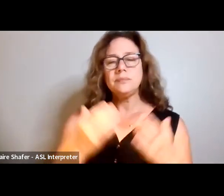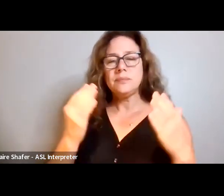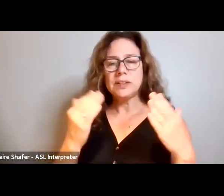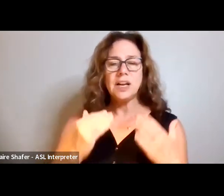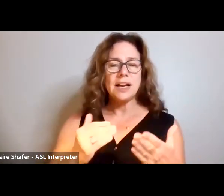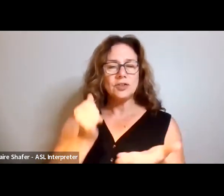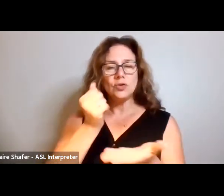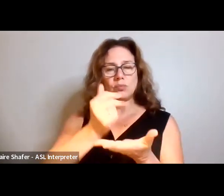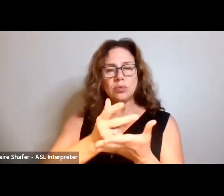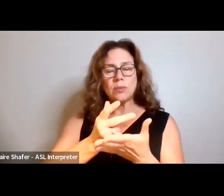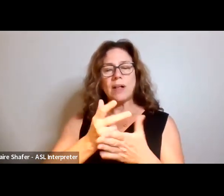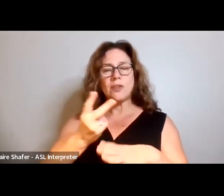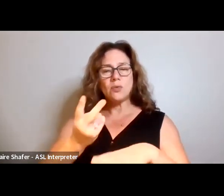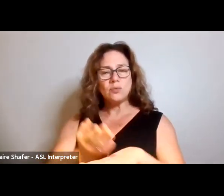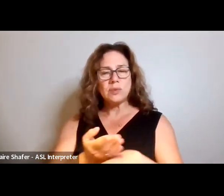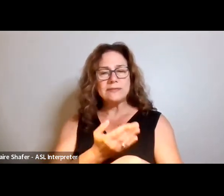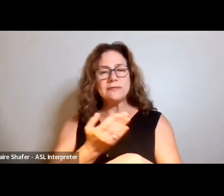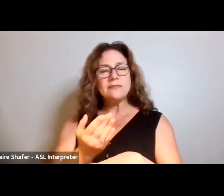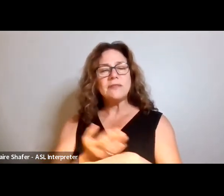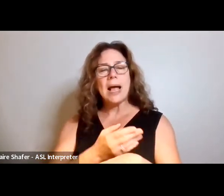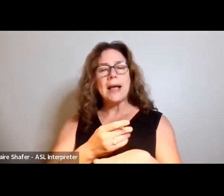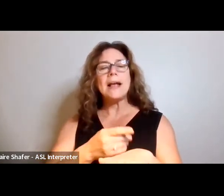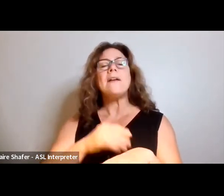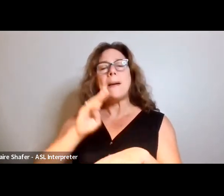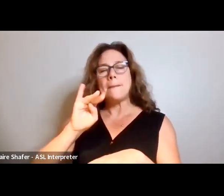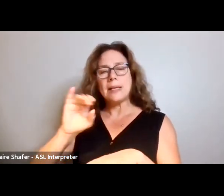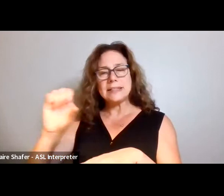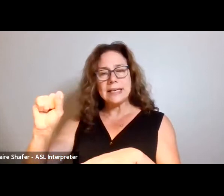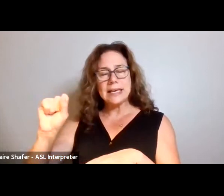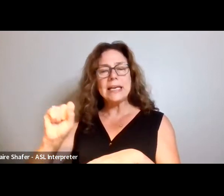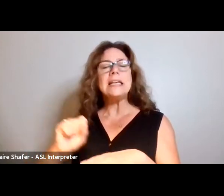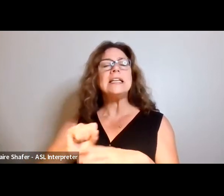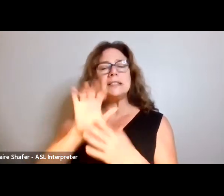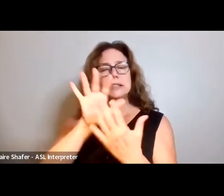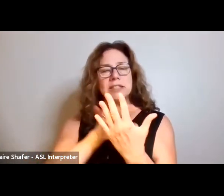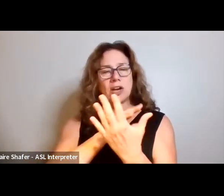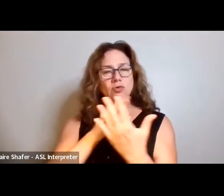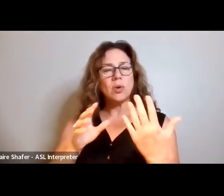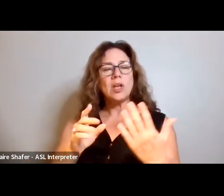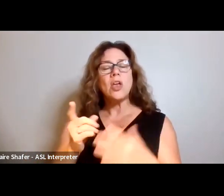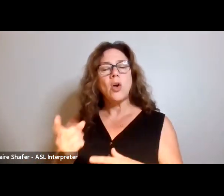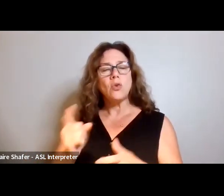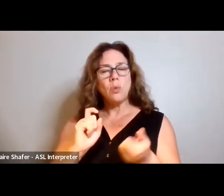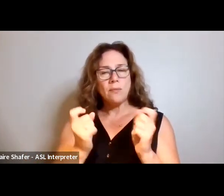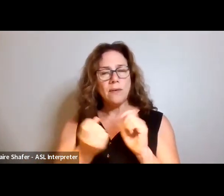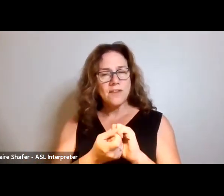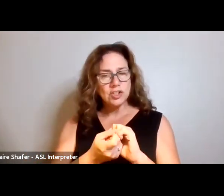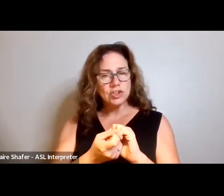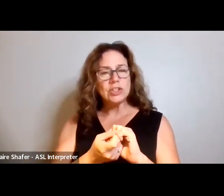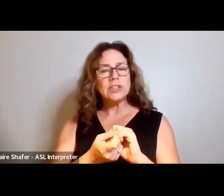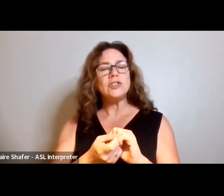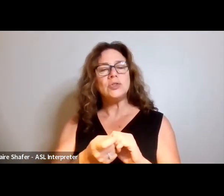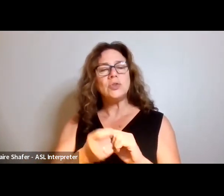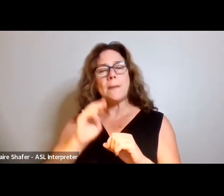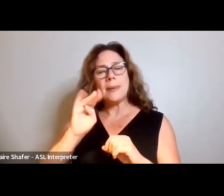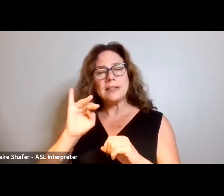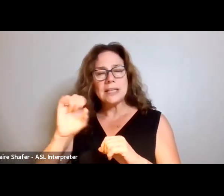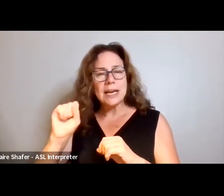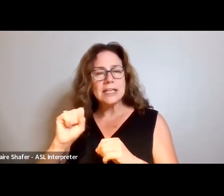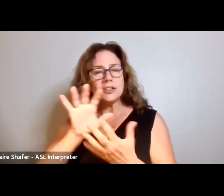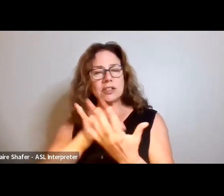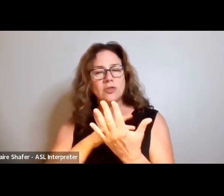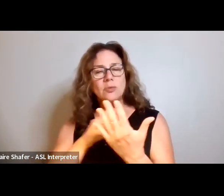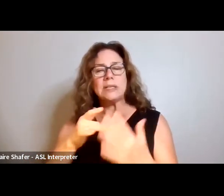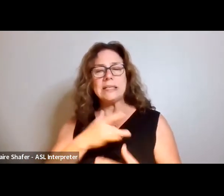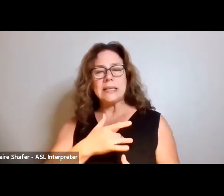approval of the revised miscellaneous salary schedule. Yeah, this item, there's one revision to the miscellaneous salary schedule. We usually bold it, but I see that we